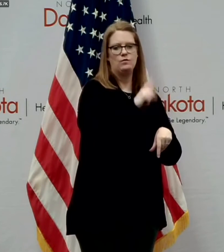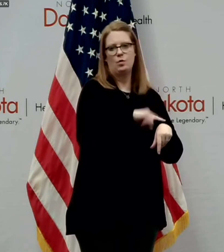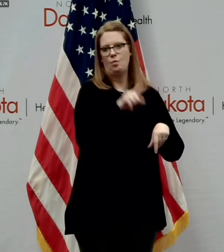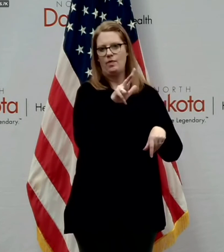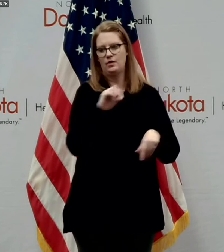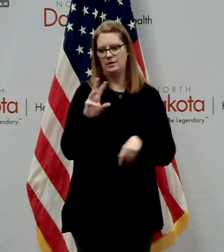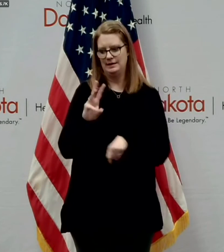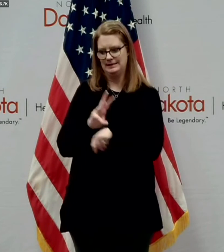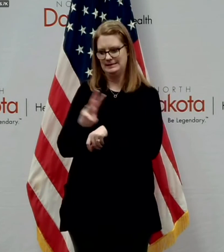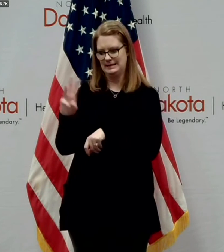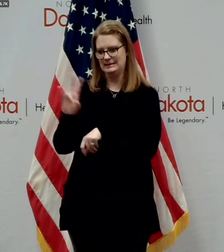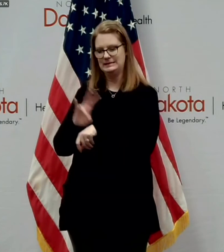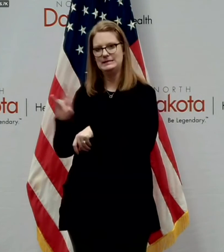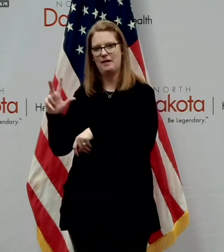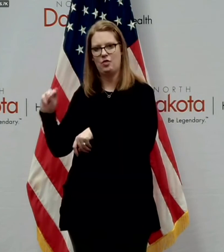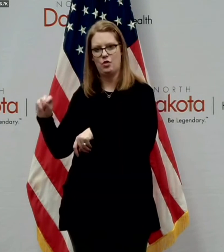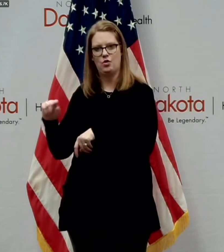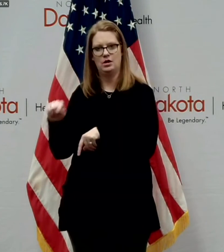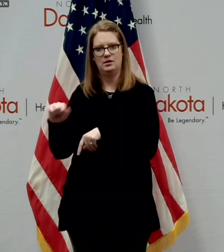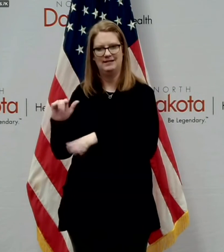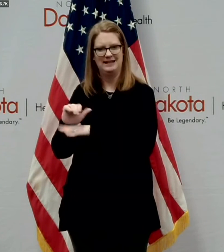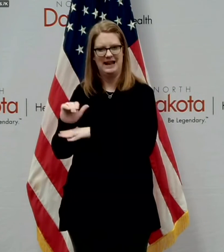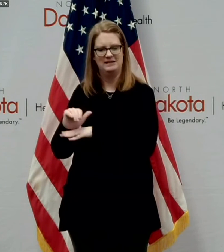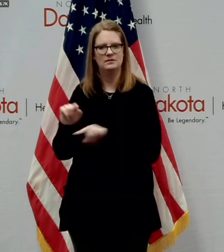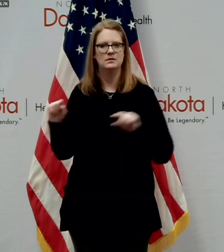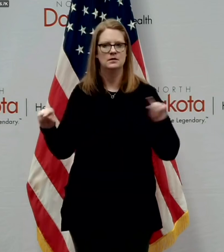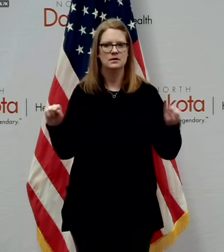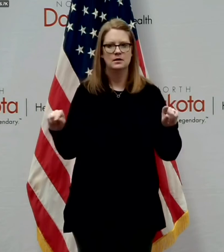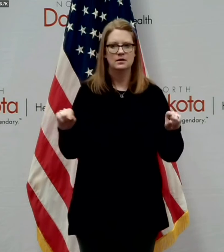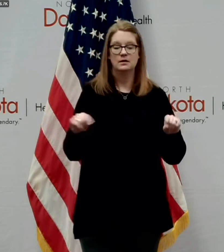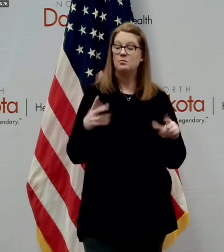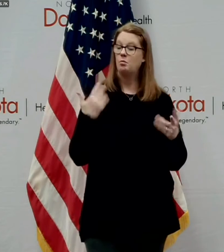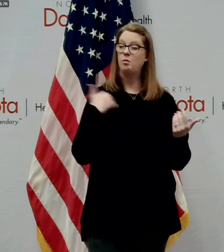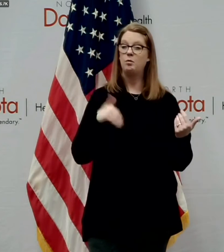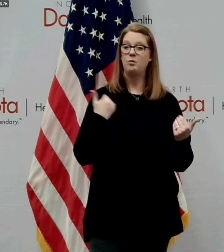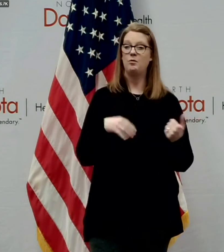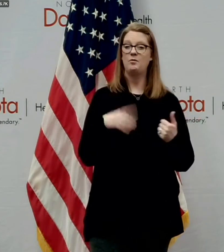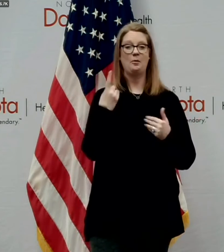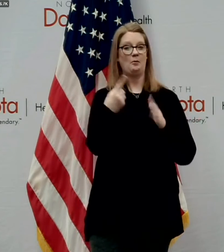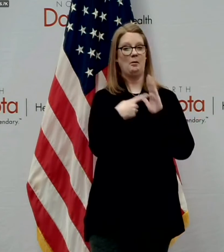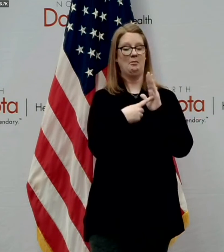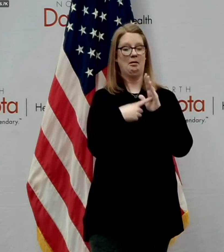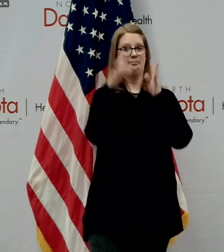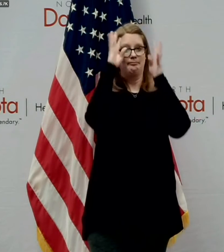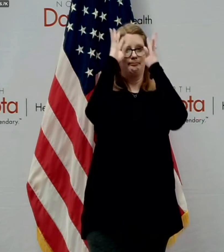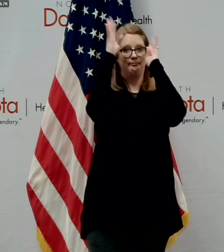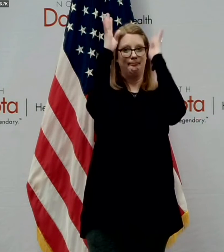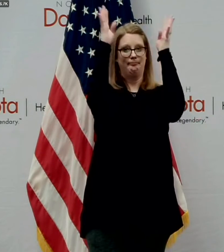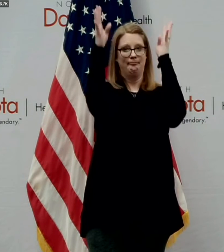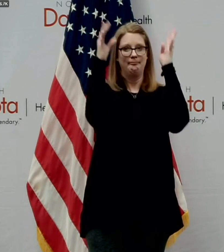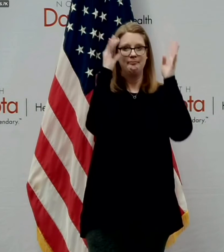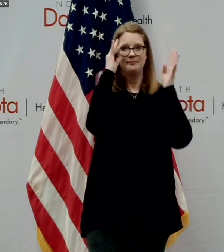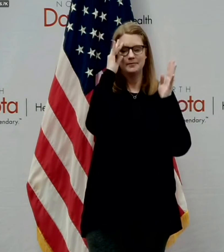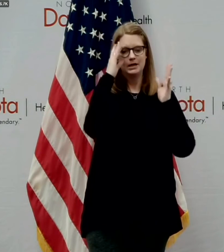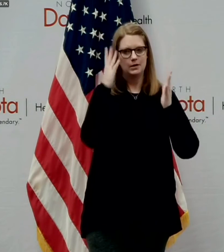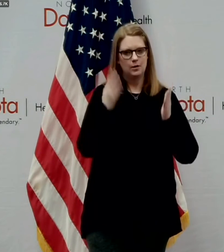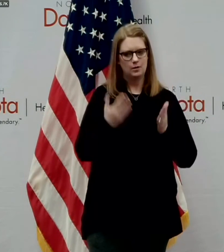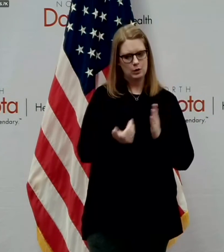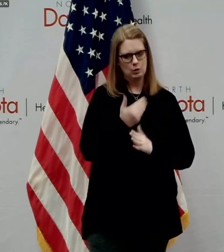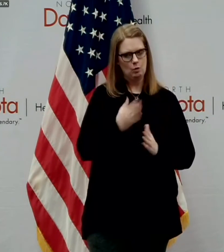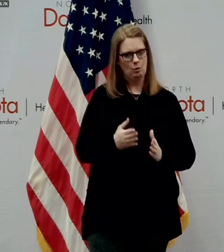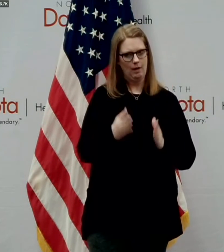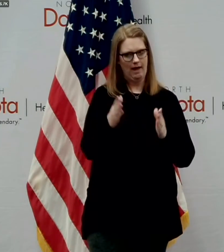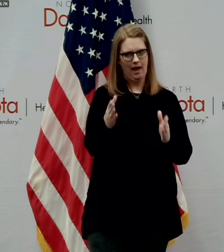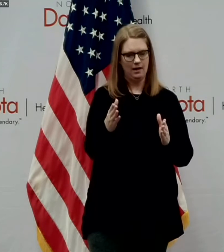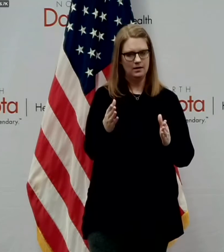6 p.m. to 7:30 p.m. And it's just one example of creative and innovative ways that people